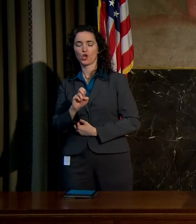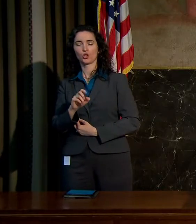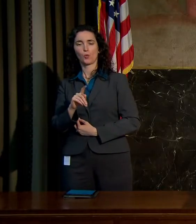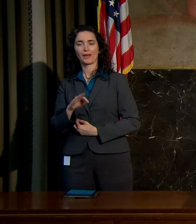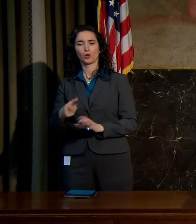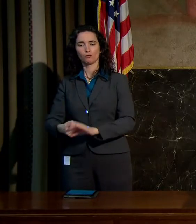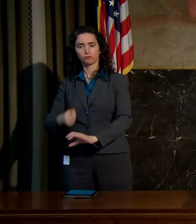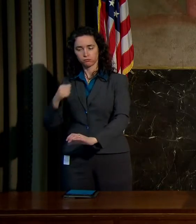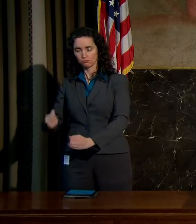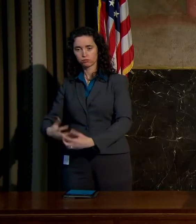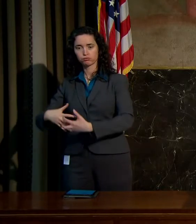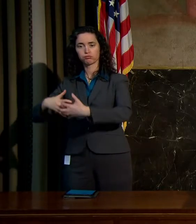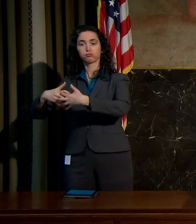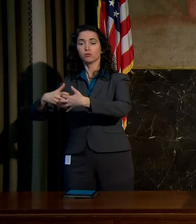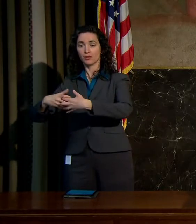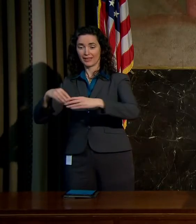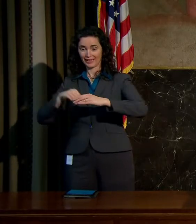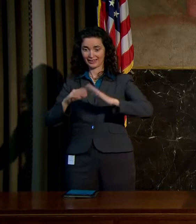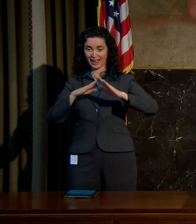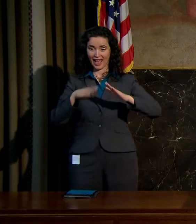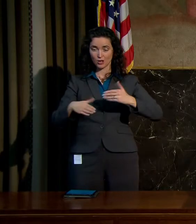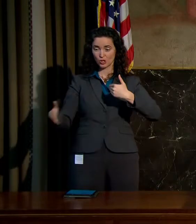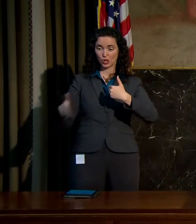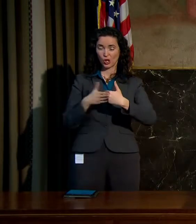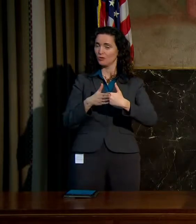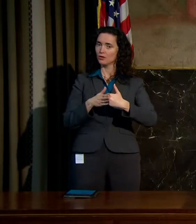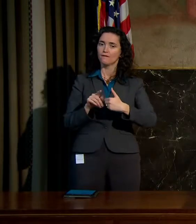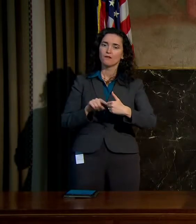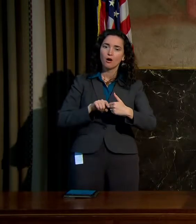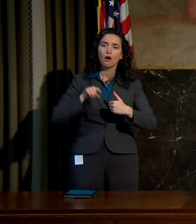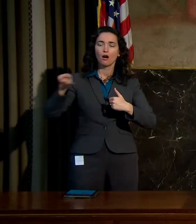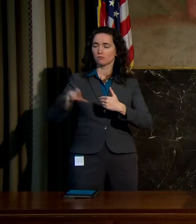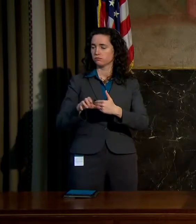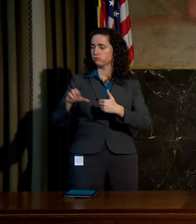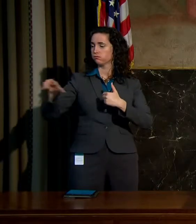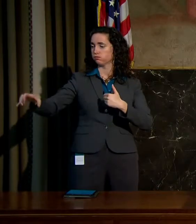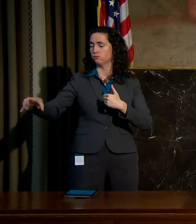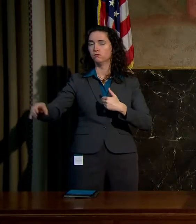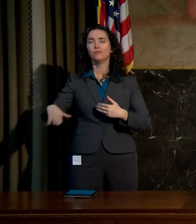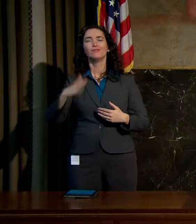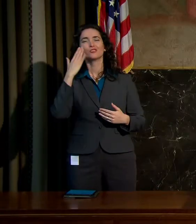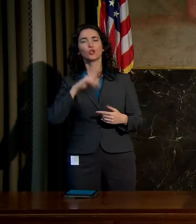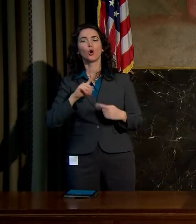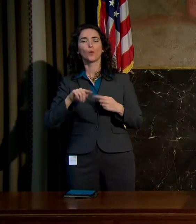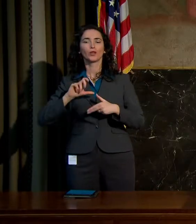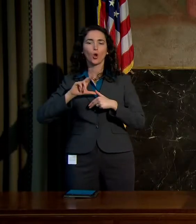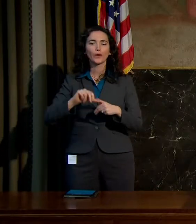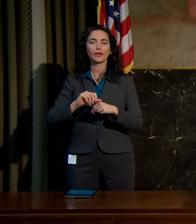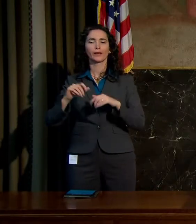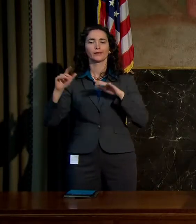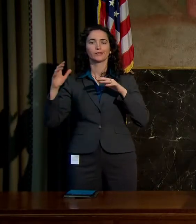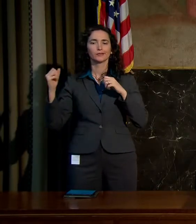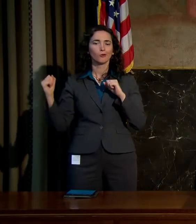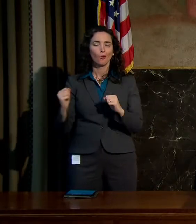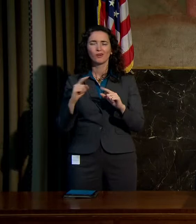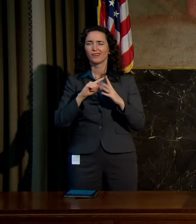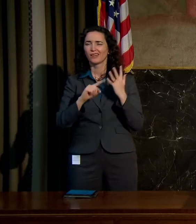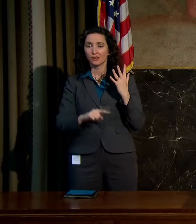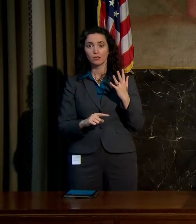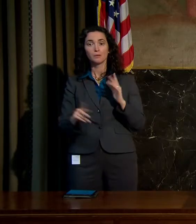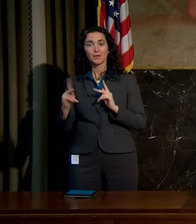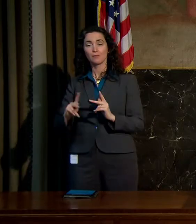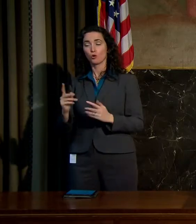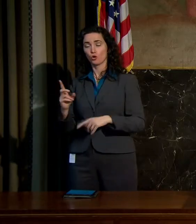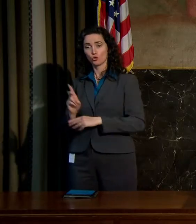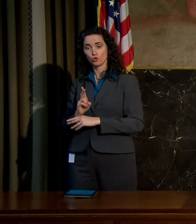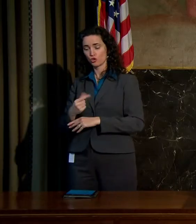away from your house. Again, we see carbon monoxide fatalities nearly every storm we have, and they're largely avoidable. Pause there. I'd be